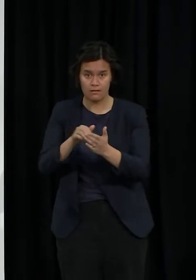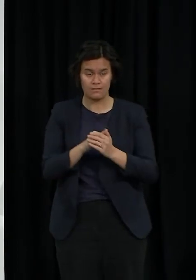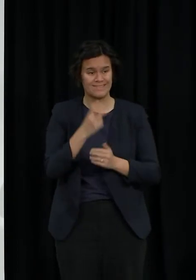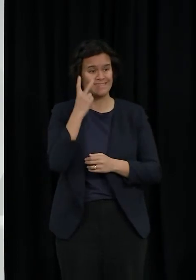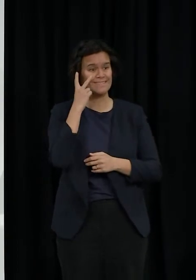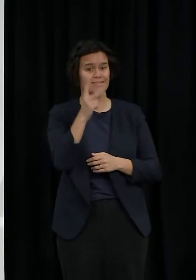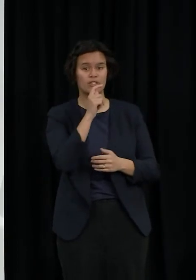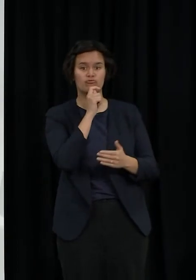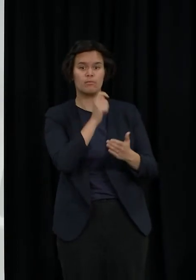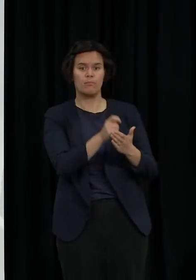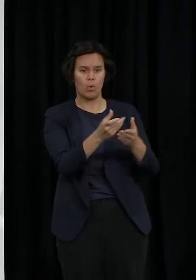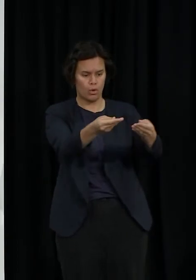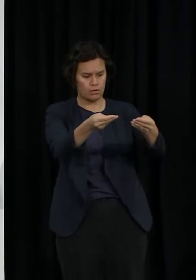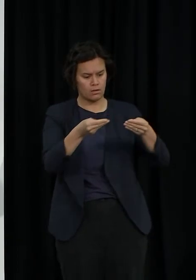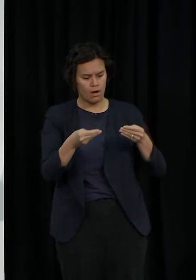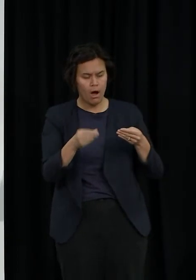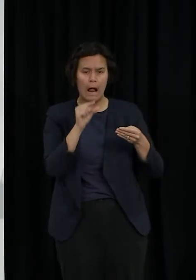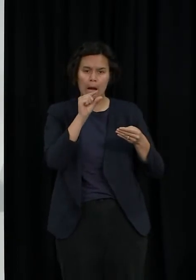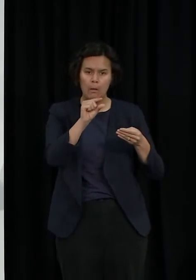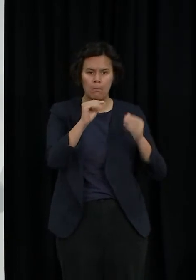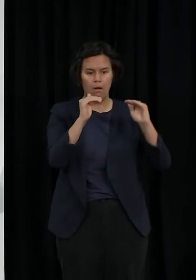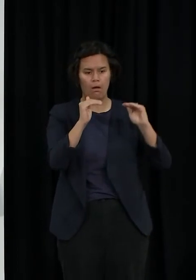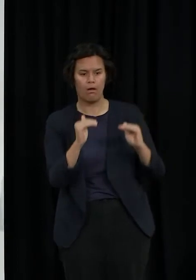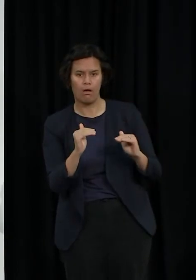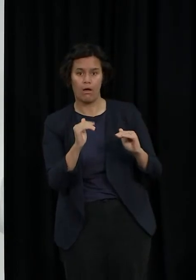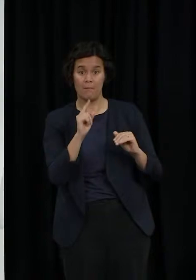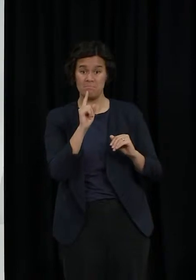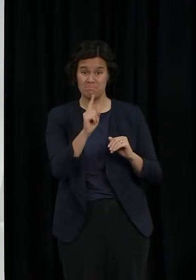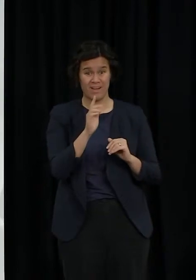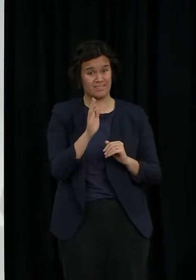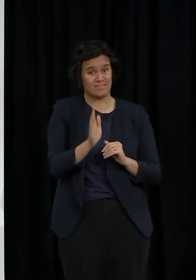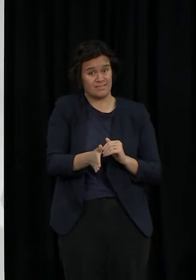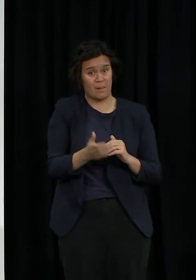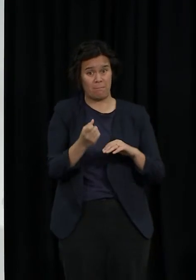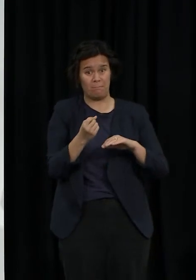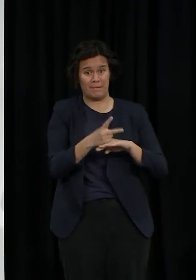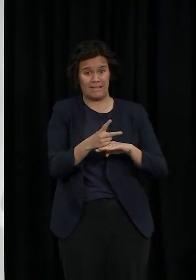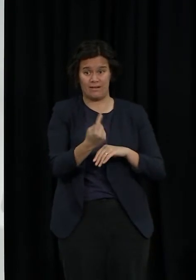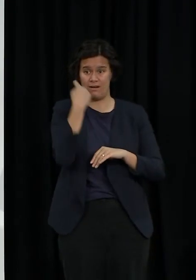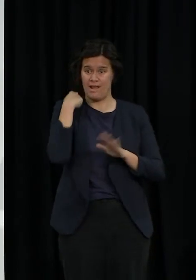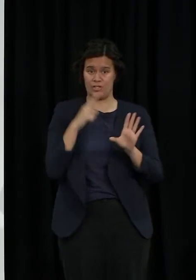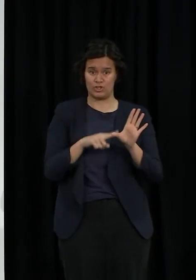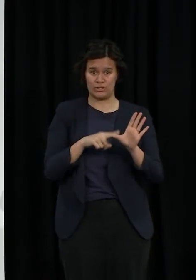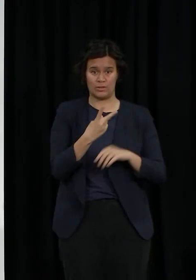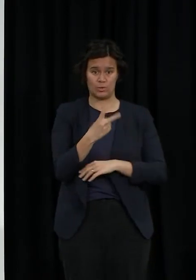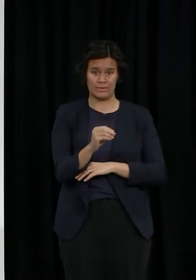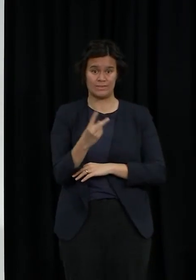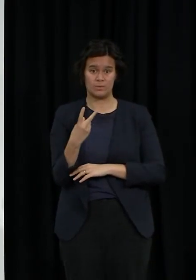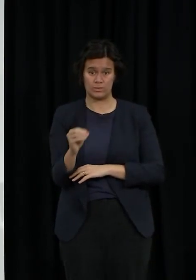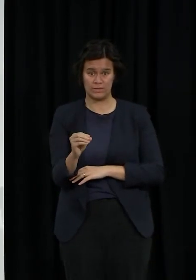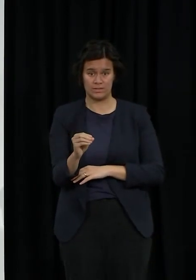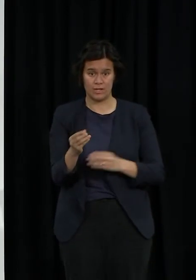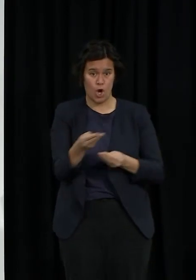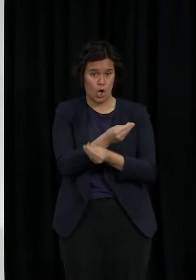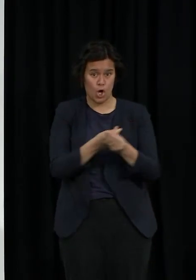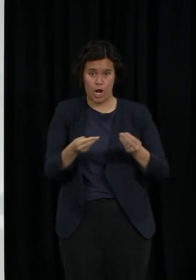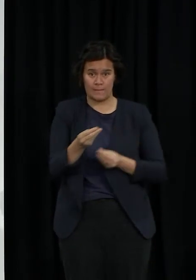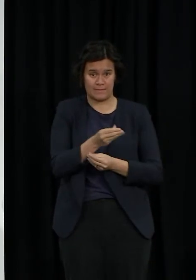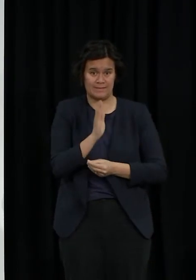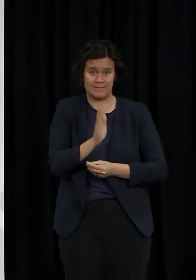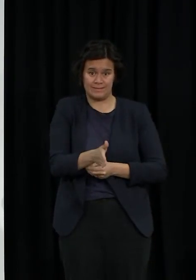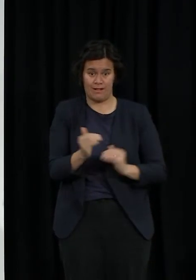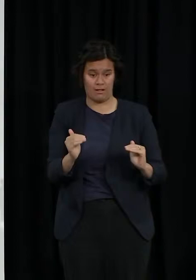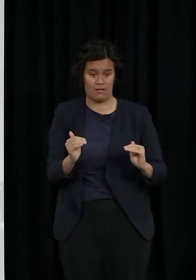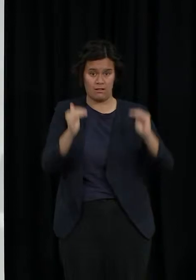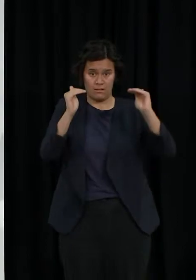little, it's still ahead of where it was in 2020. I think the issue right now, in the middle of an outbreak,